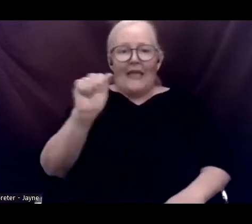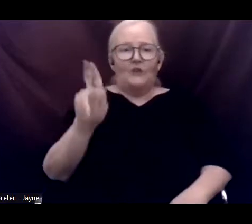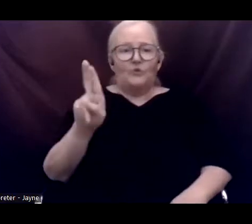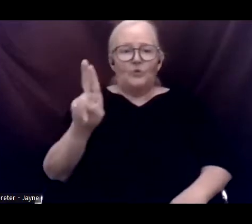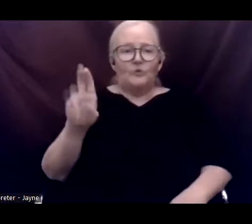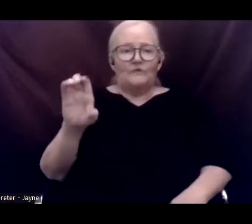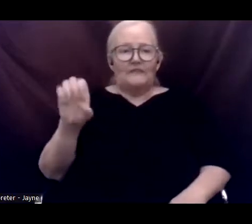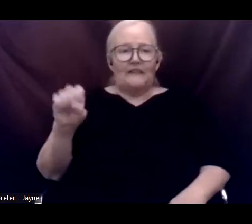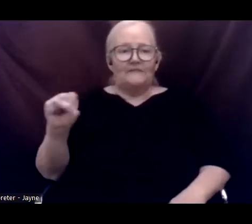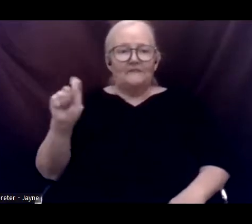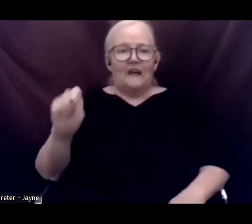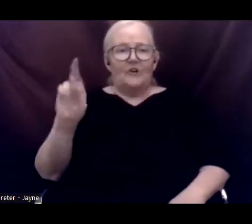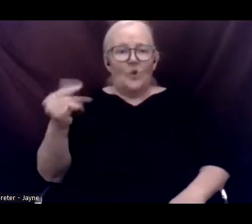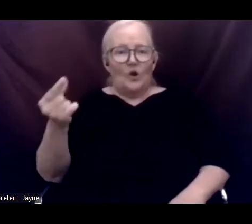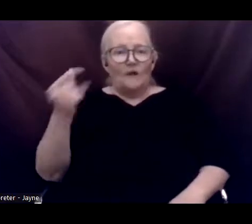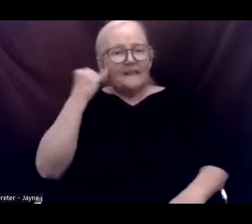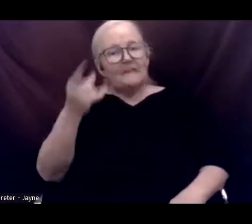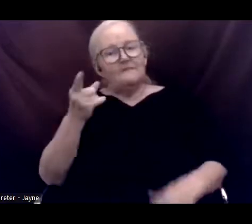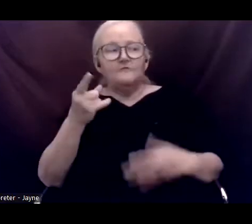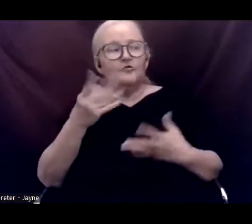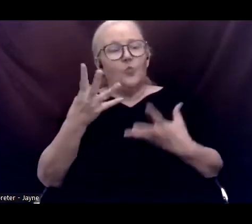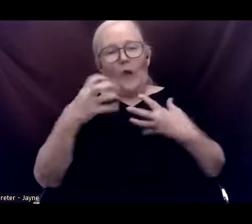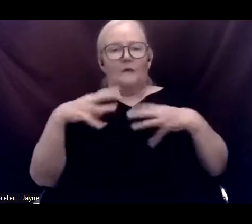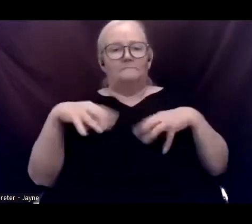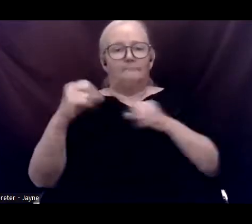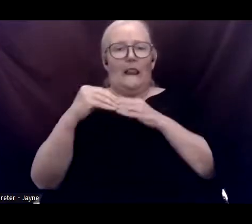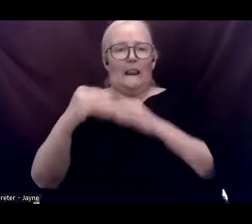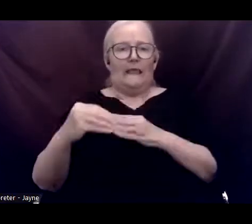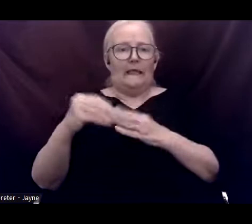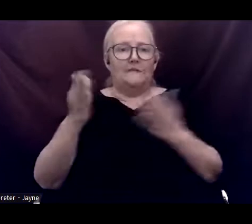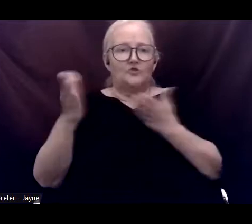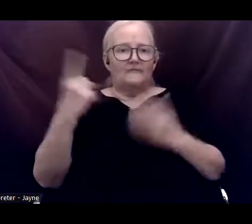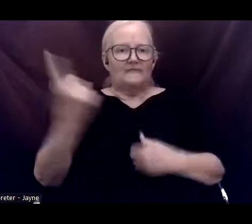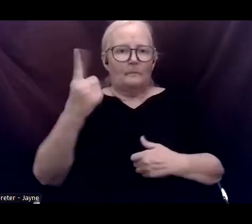minister@uucss.org if you're interested in leading a service this summer.